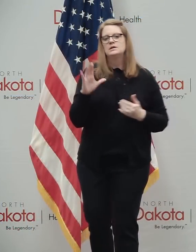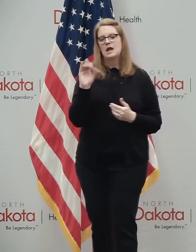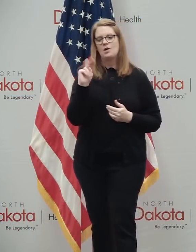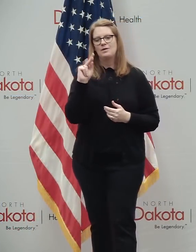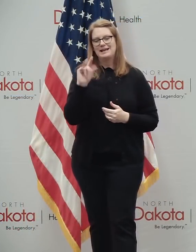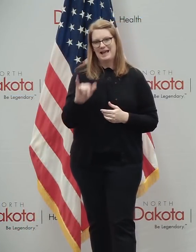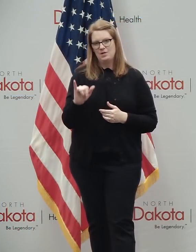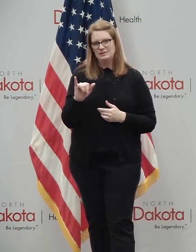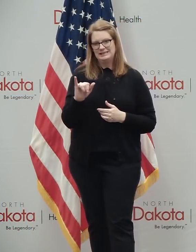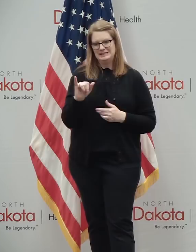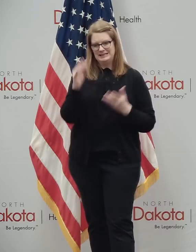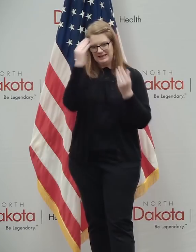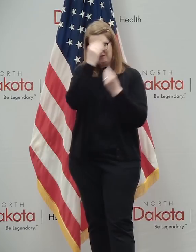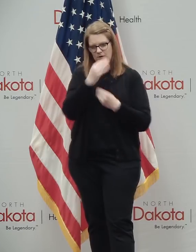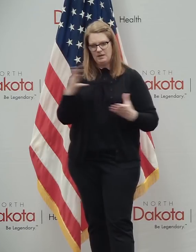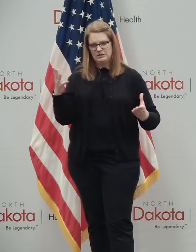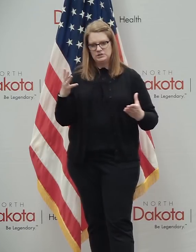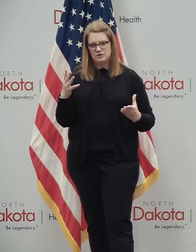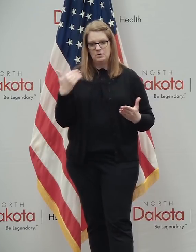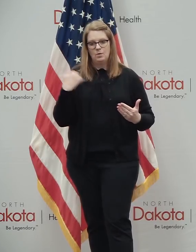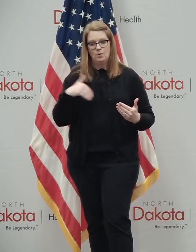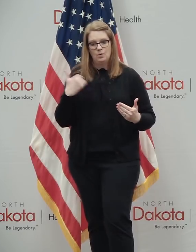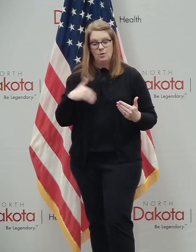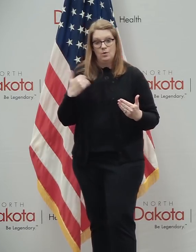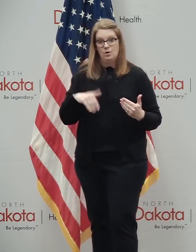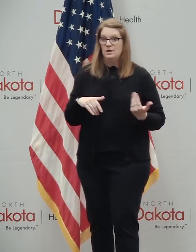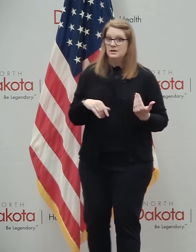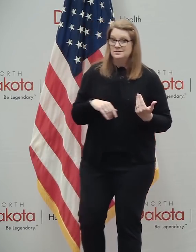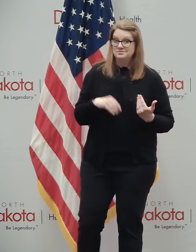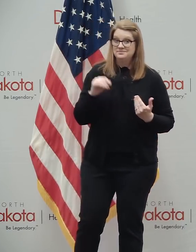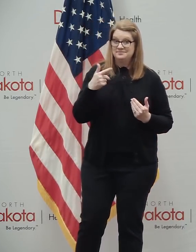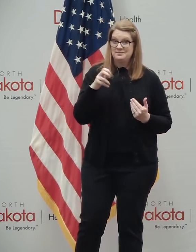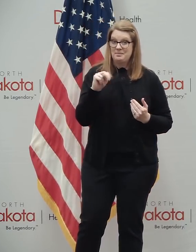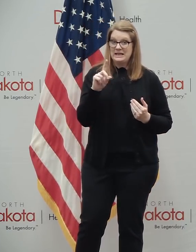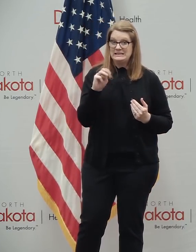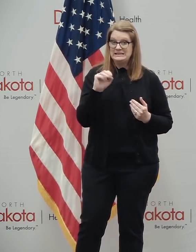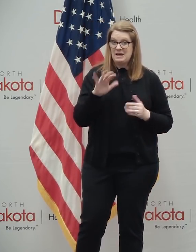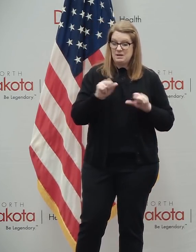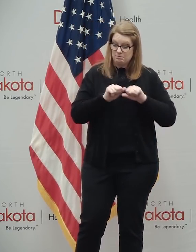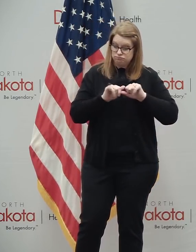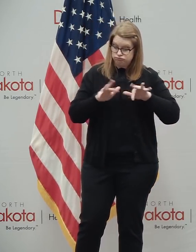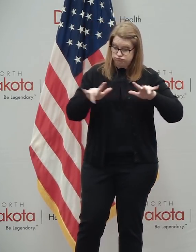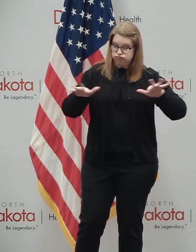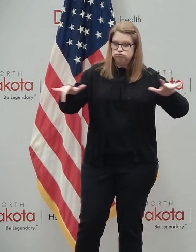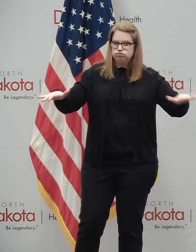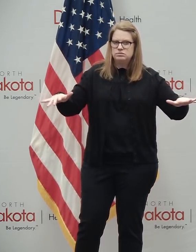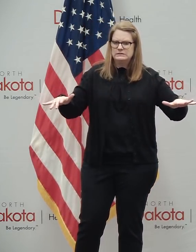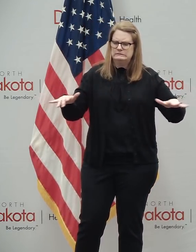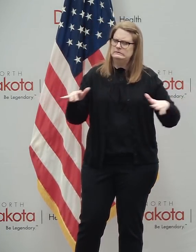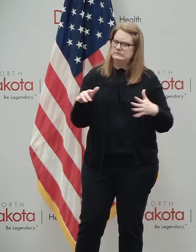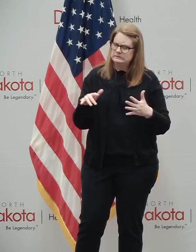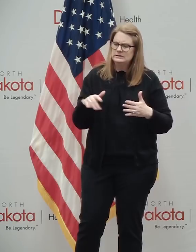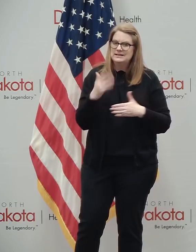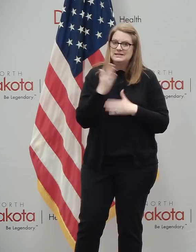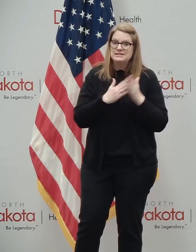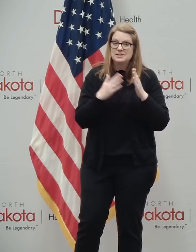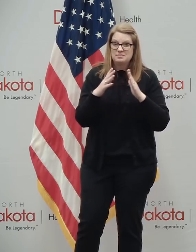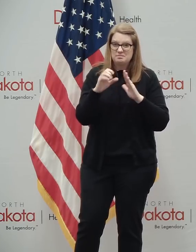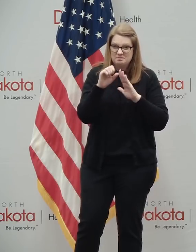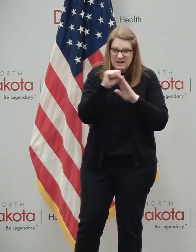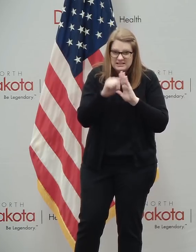we need to drill down on because we know that this pandemic is hitting certain parts of our state harder than